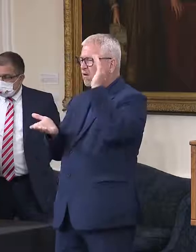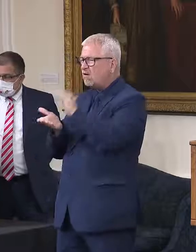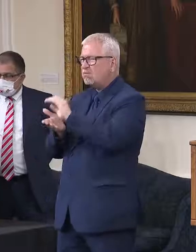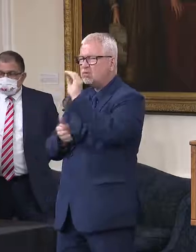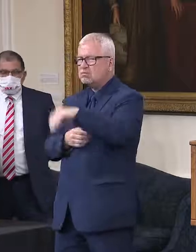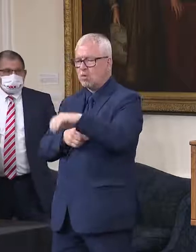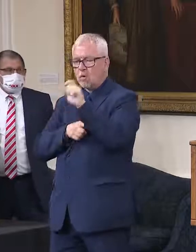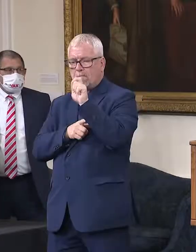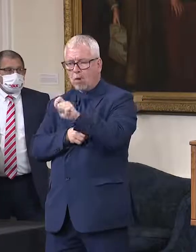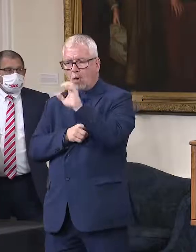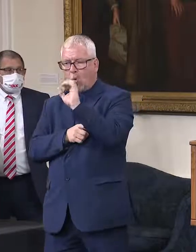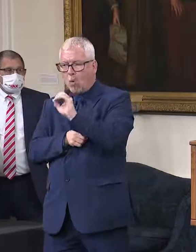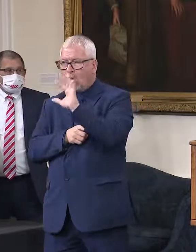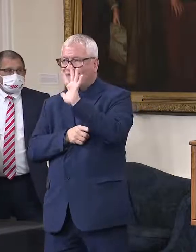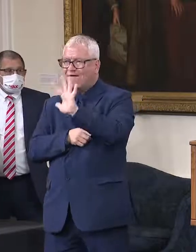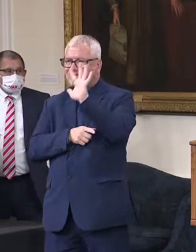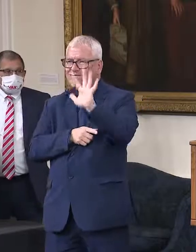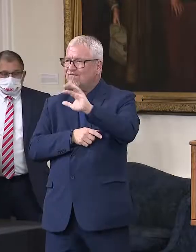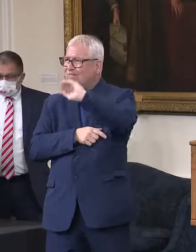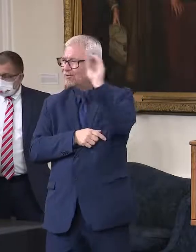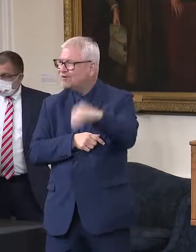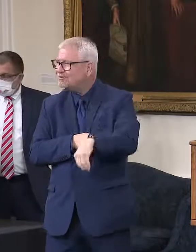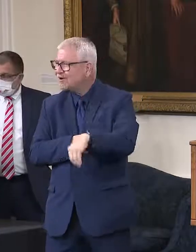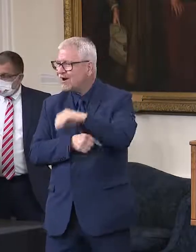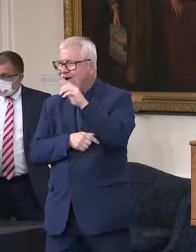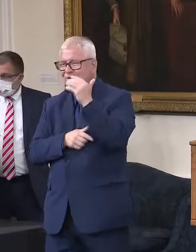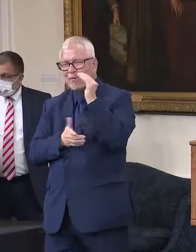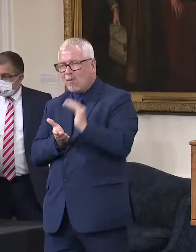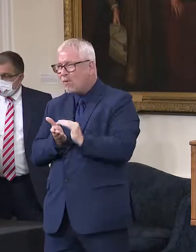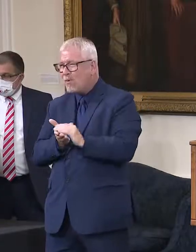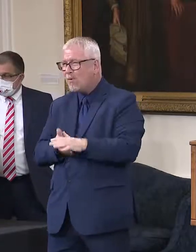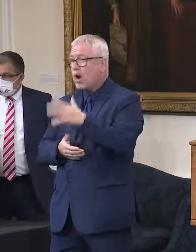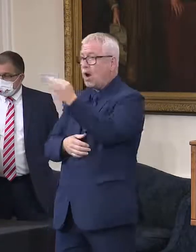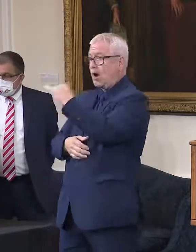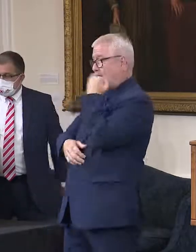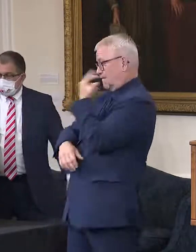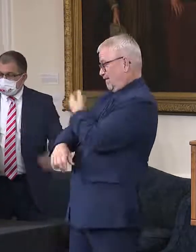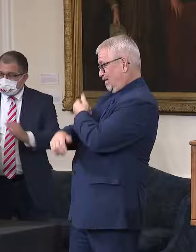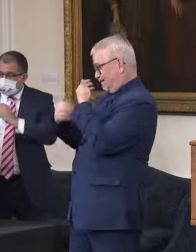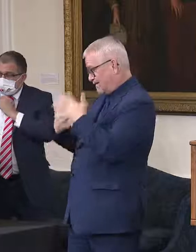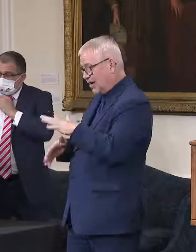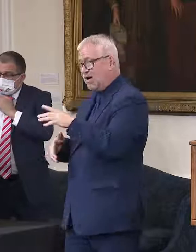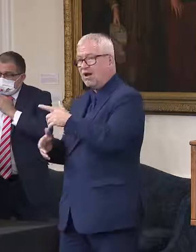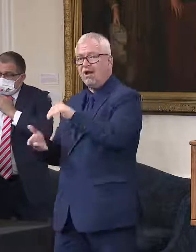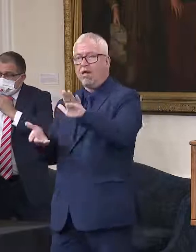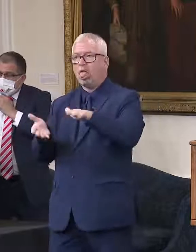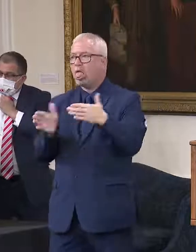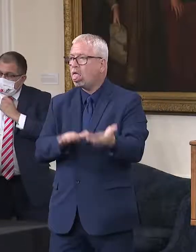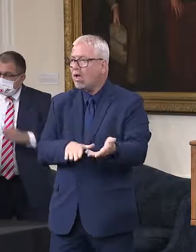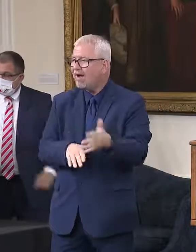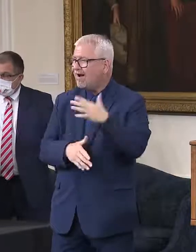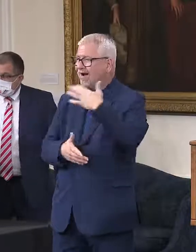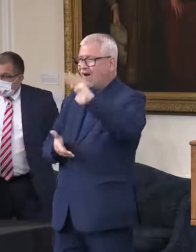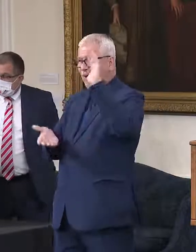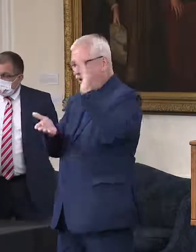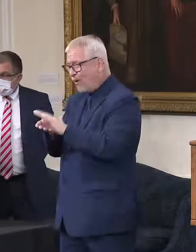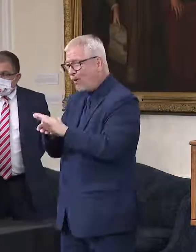0.055% of vaccinated Marylanders, and post-vaccination deaths have occurred in just